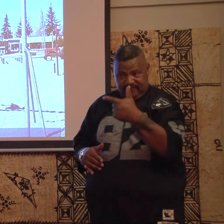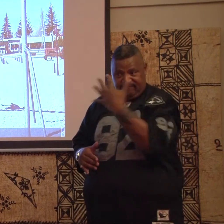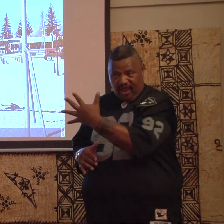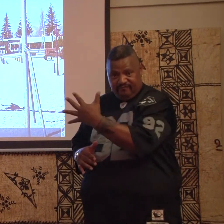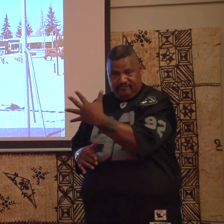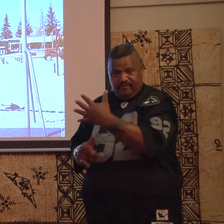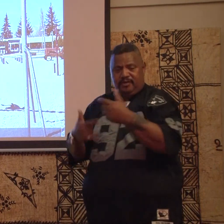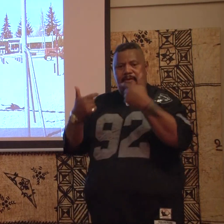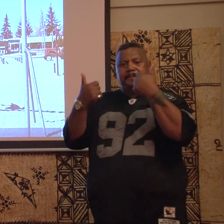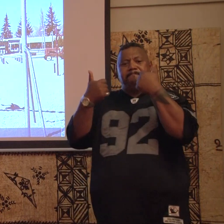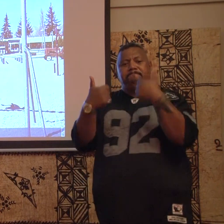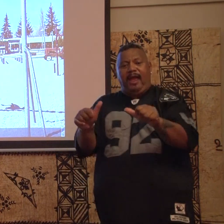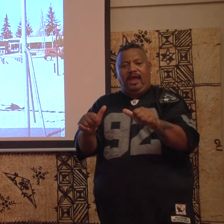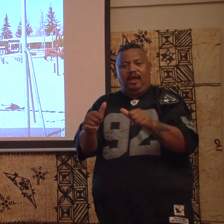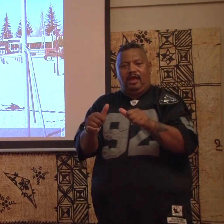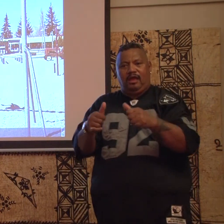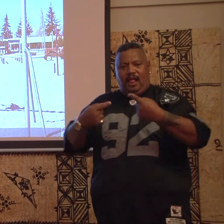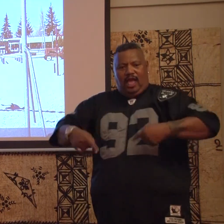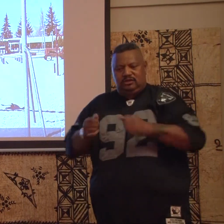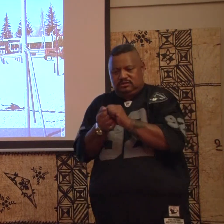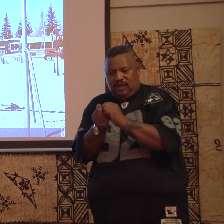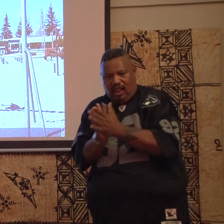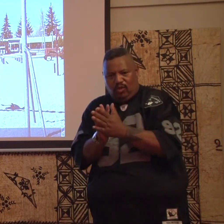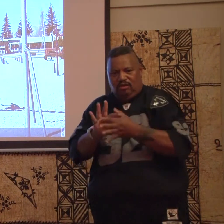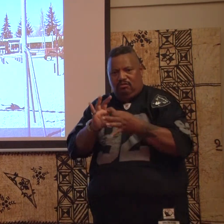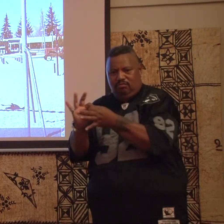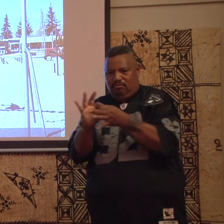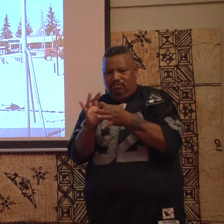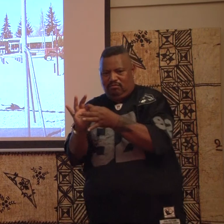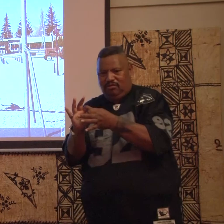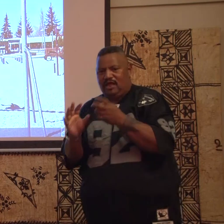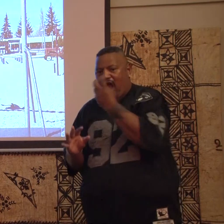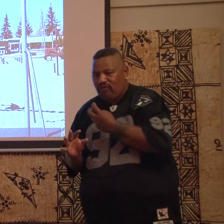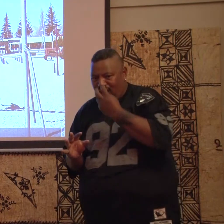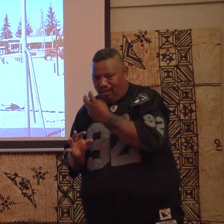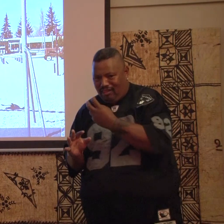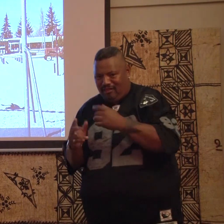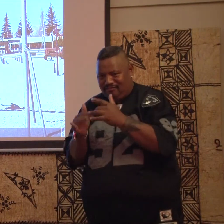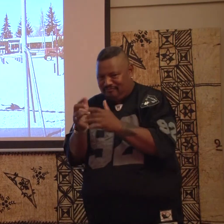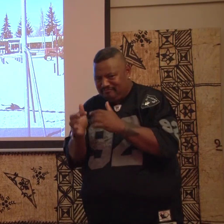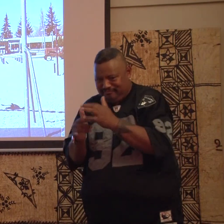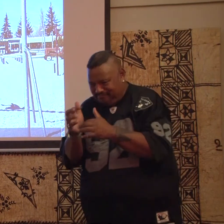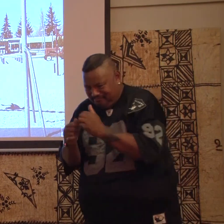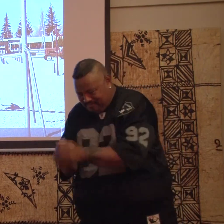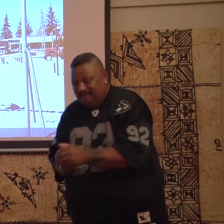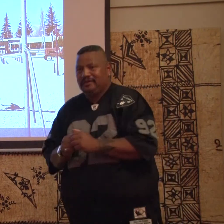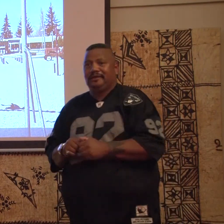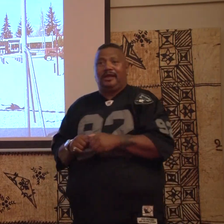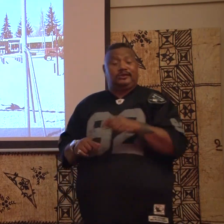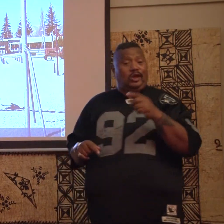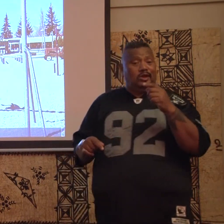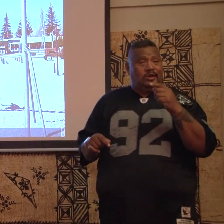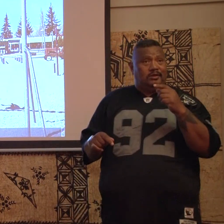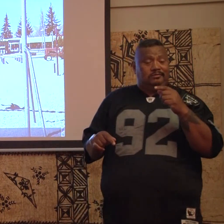until 1975, when finally sign language was allowed to be